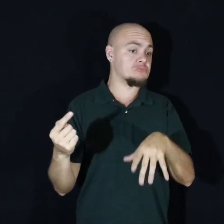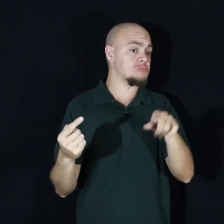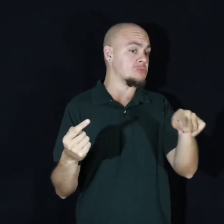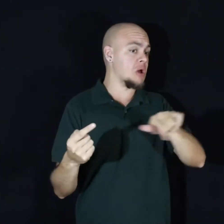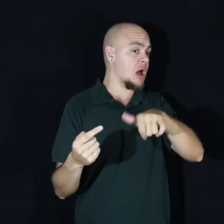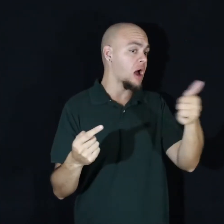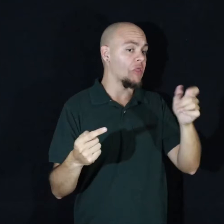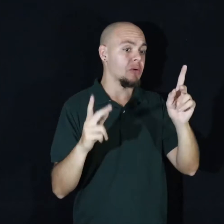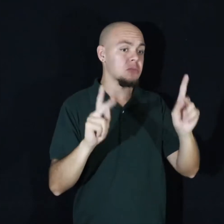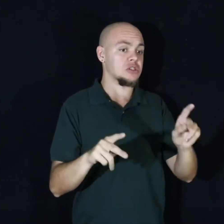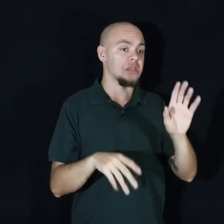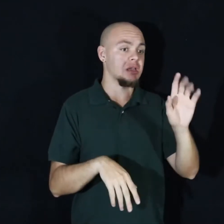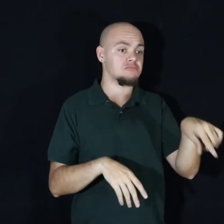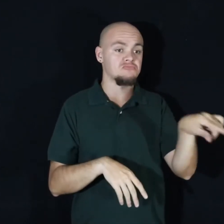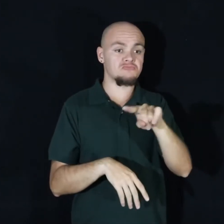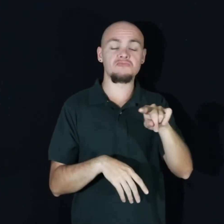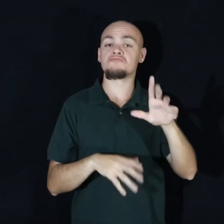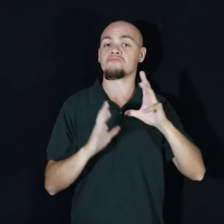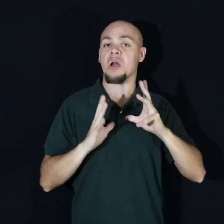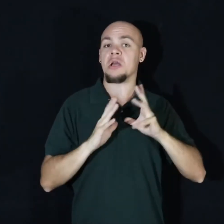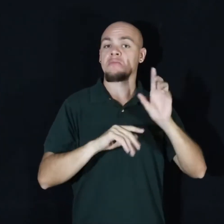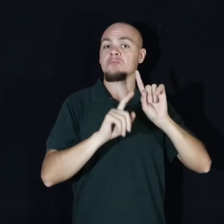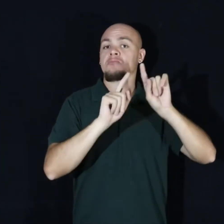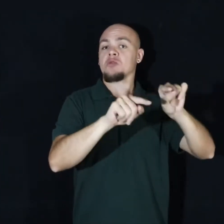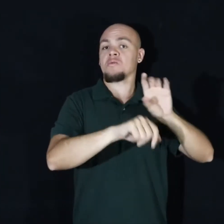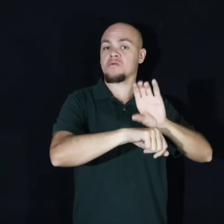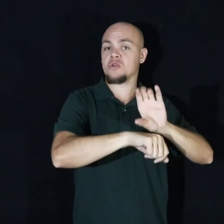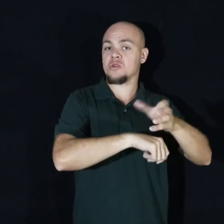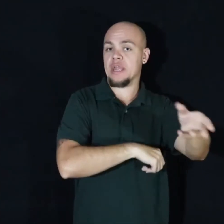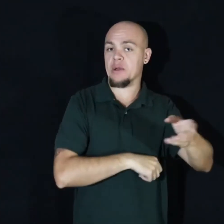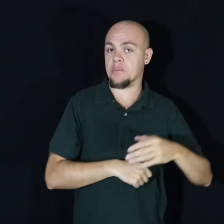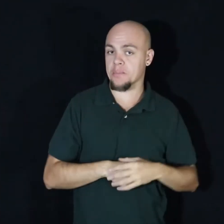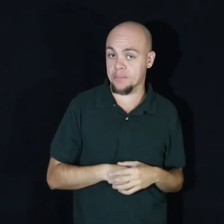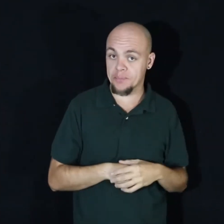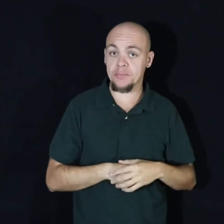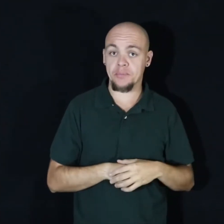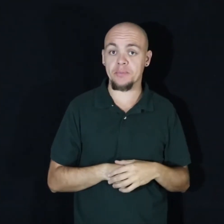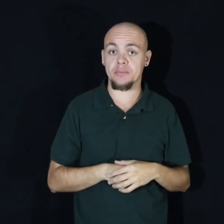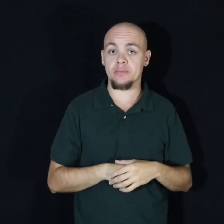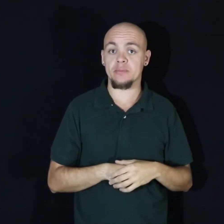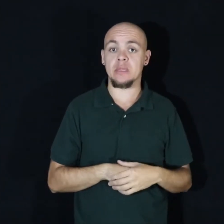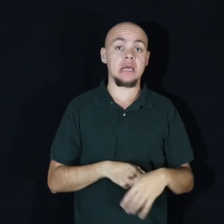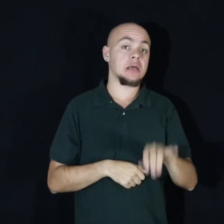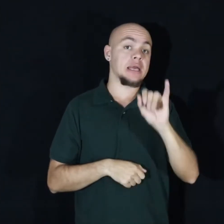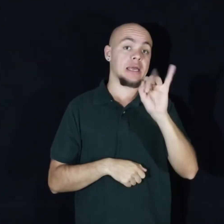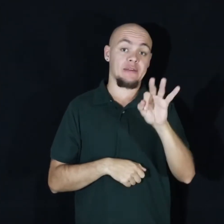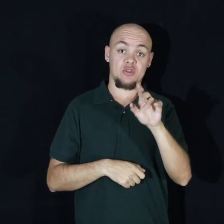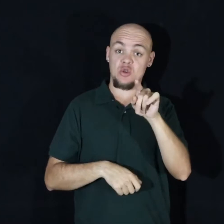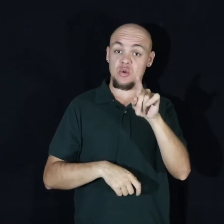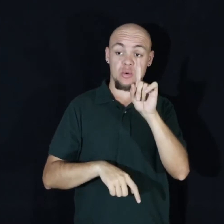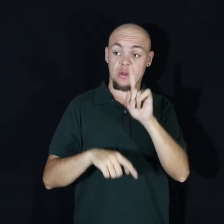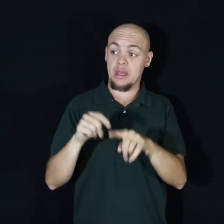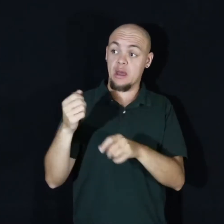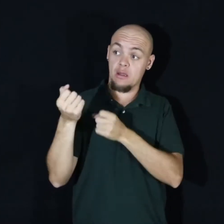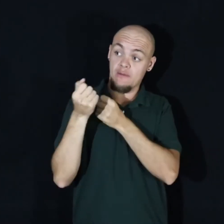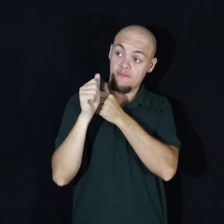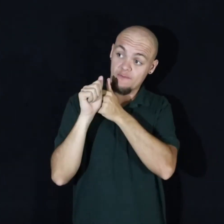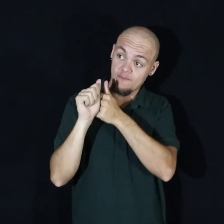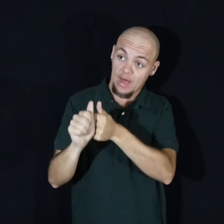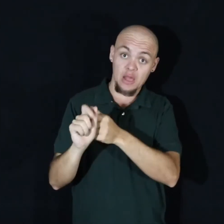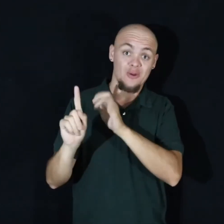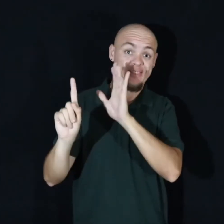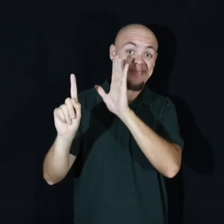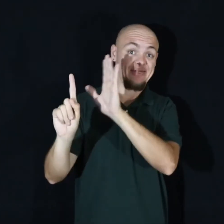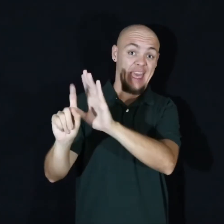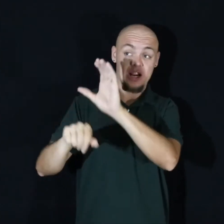your denomination is teaching. So I would, if a clergy person came to me and said, I disagree with my denomination, I'd say, well, then change. If you can no